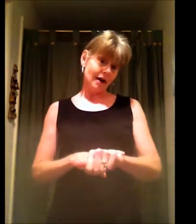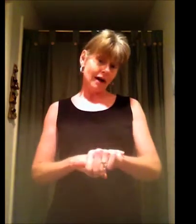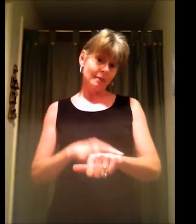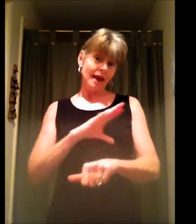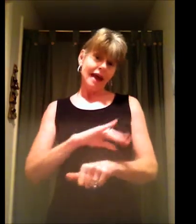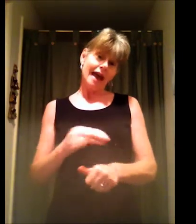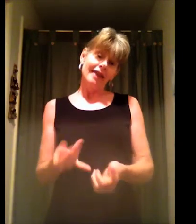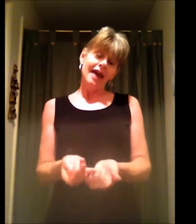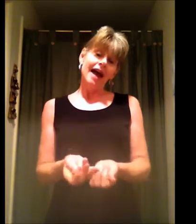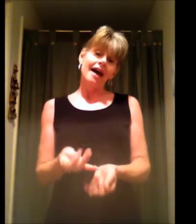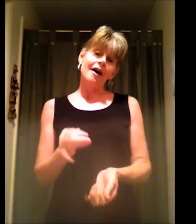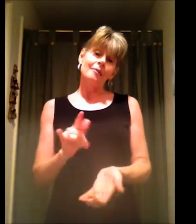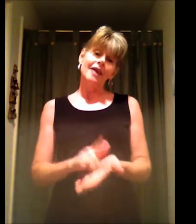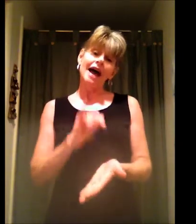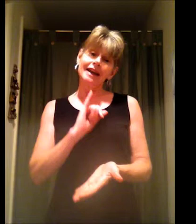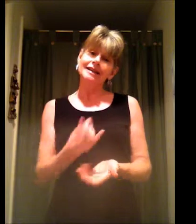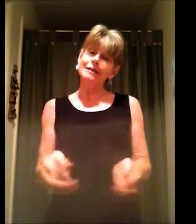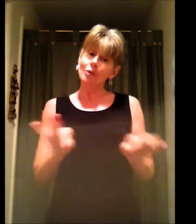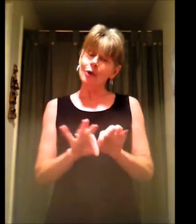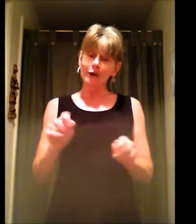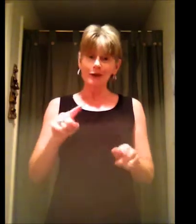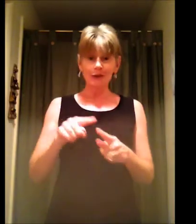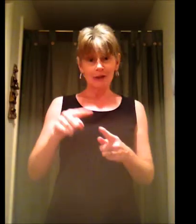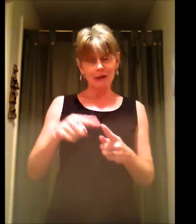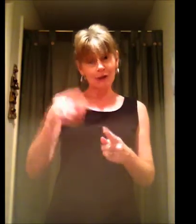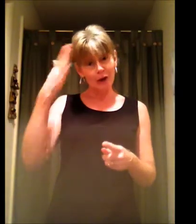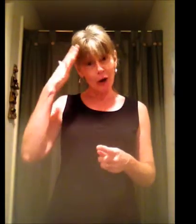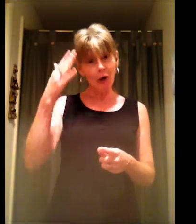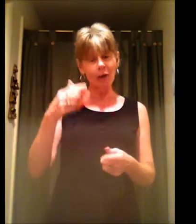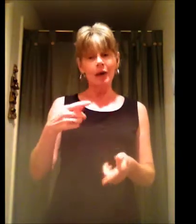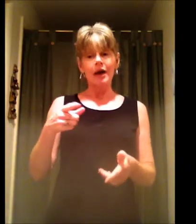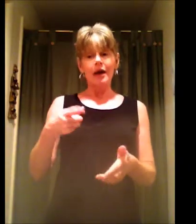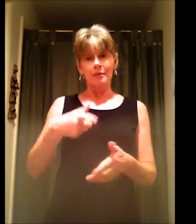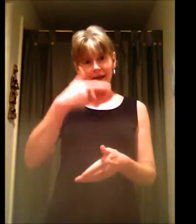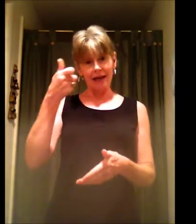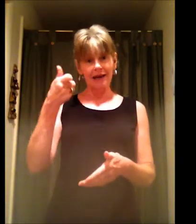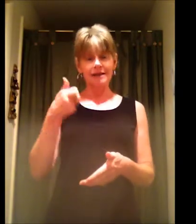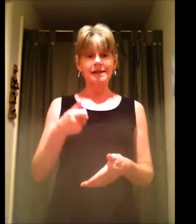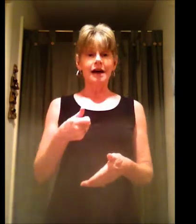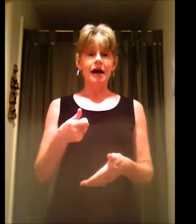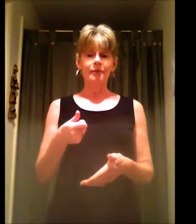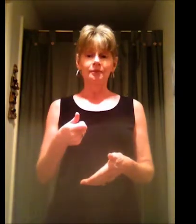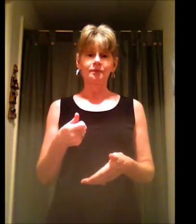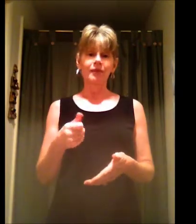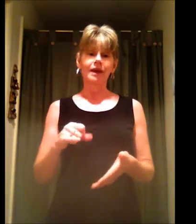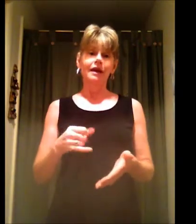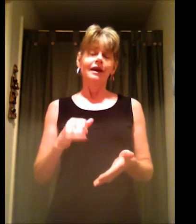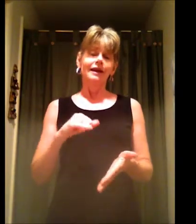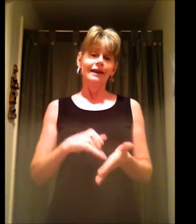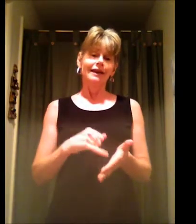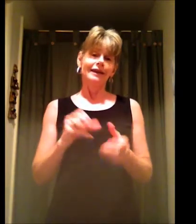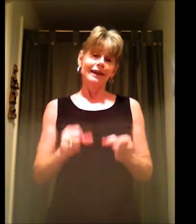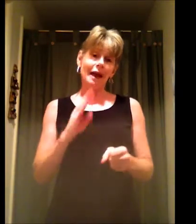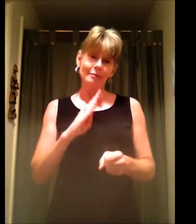time. And that is important to know because it can